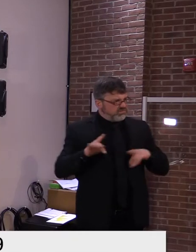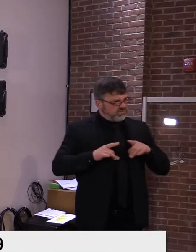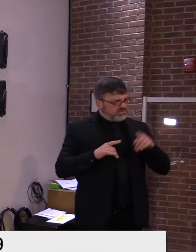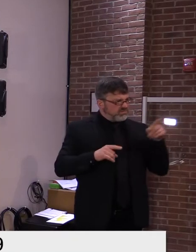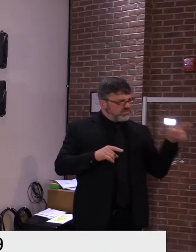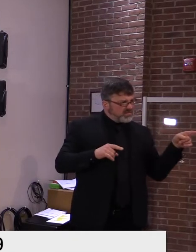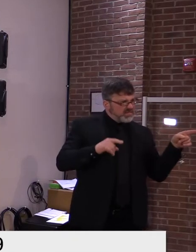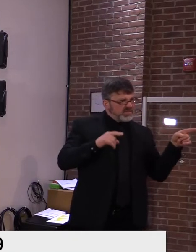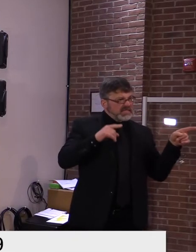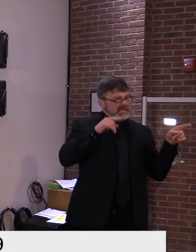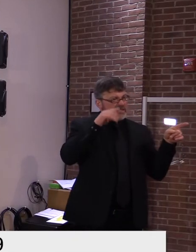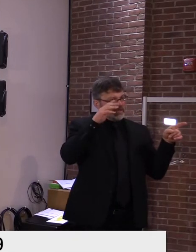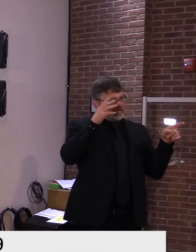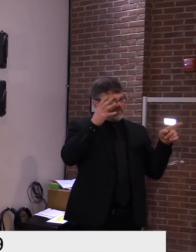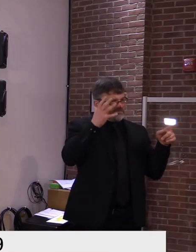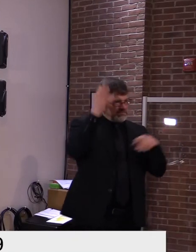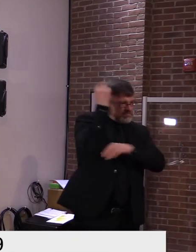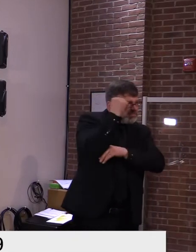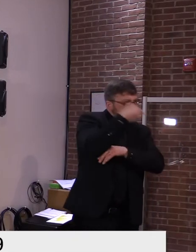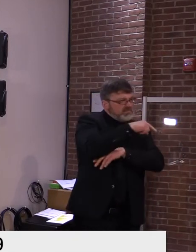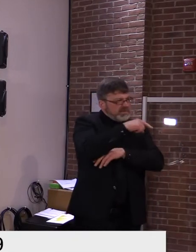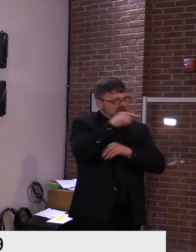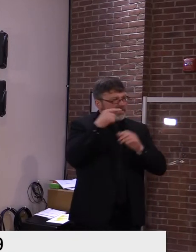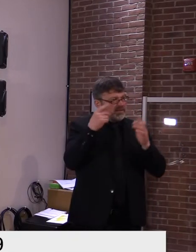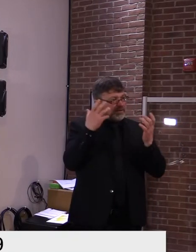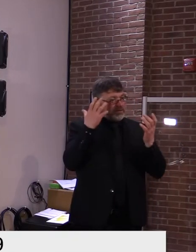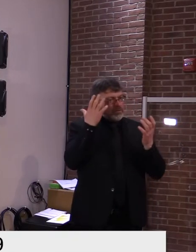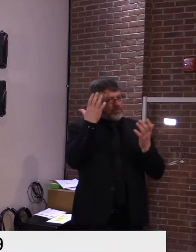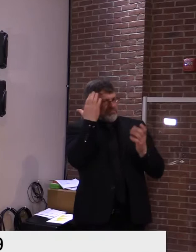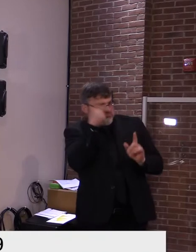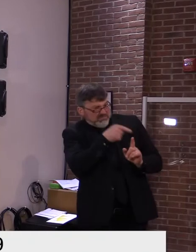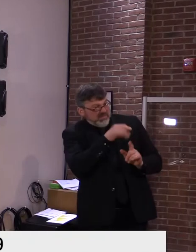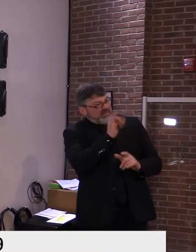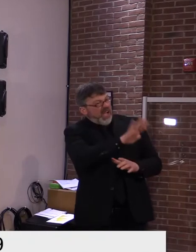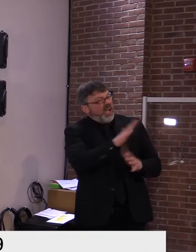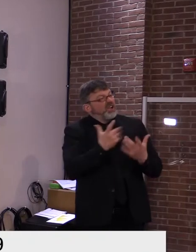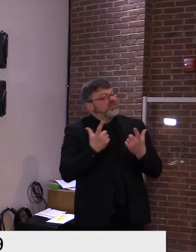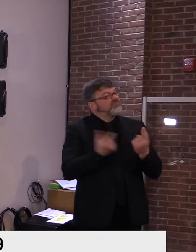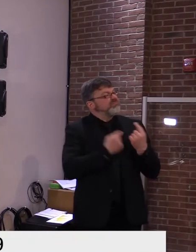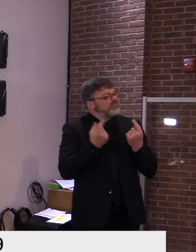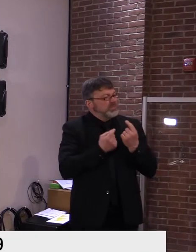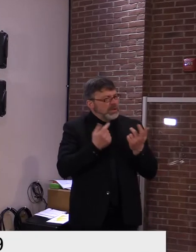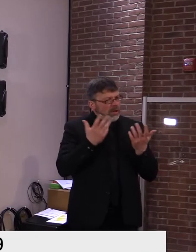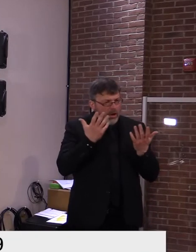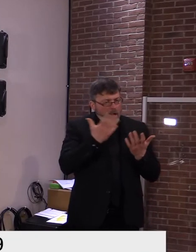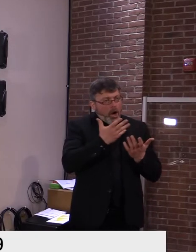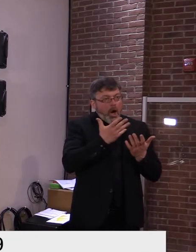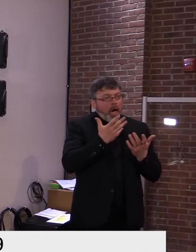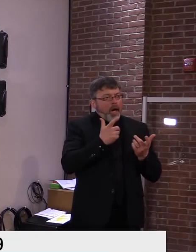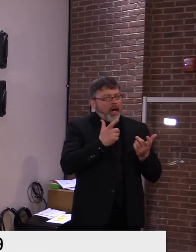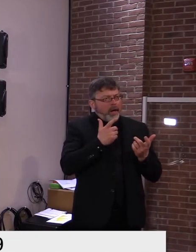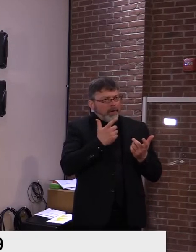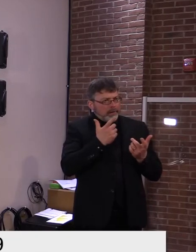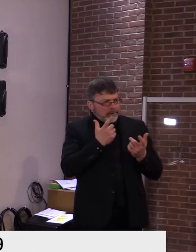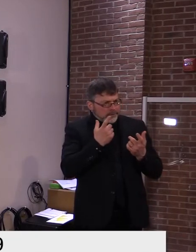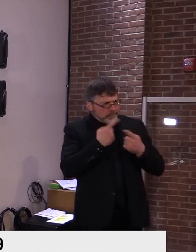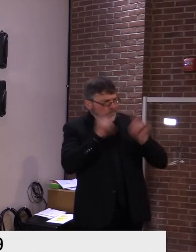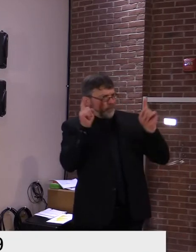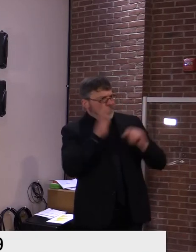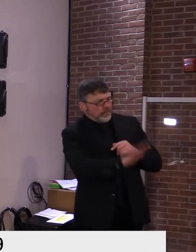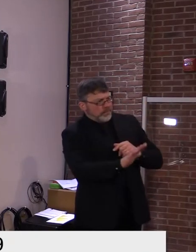a mix of the two? And I guess, are you expecting to see more cases at college campuses and UVM as well?